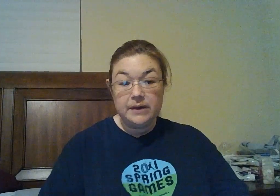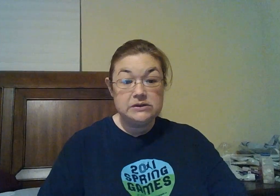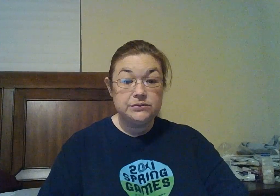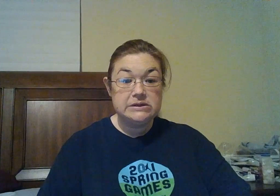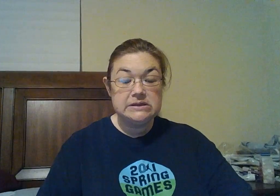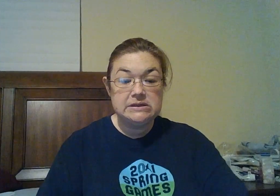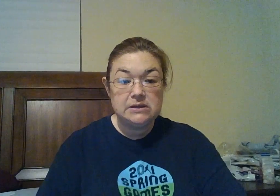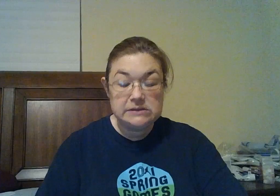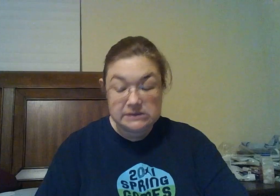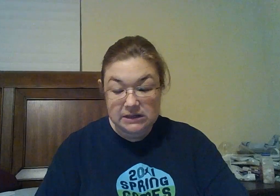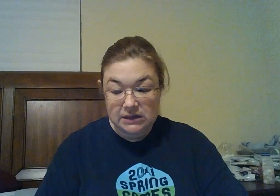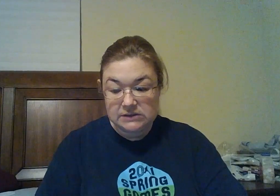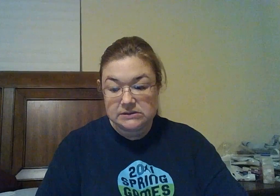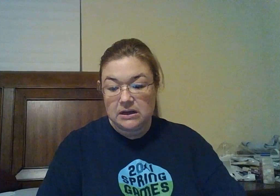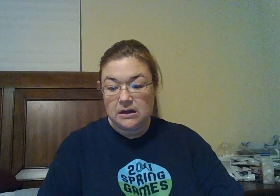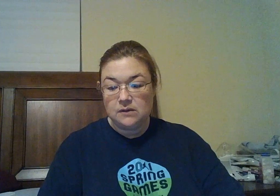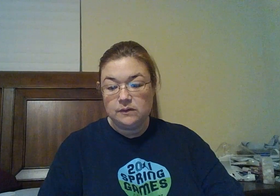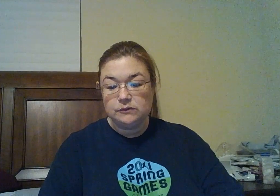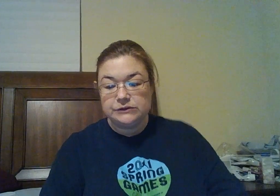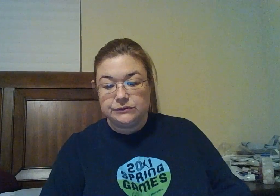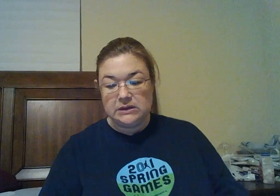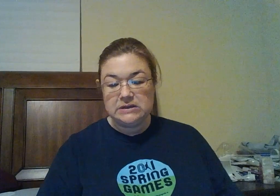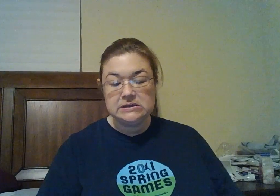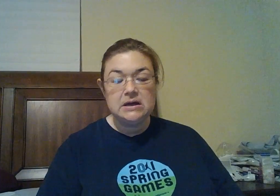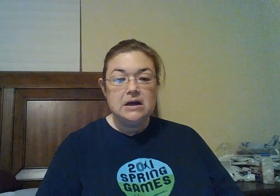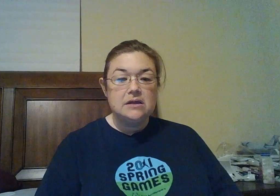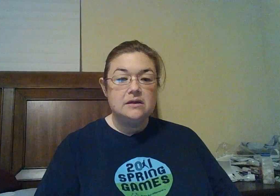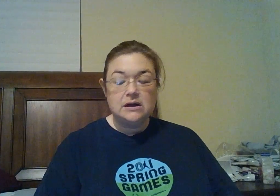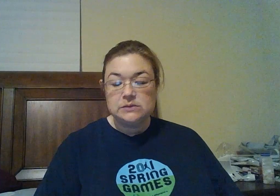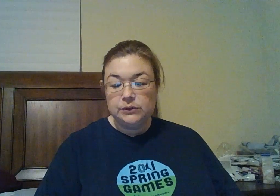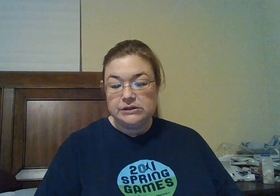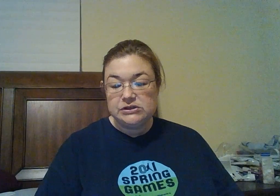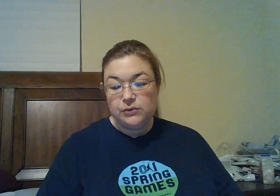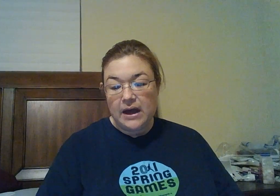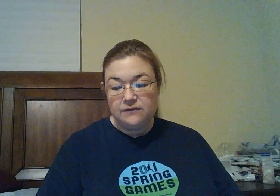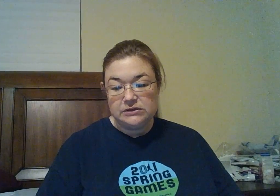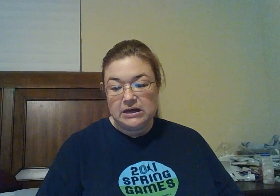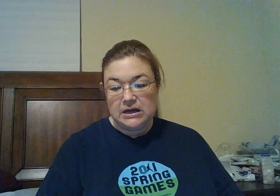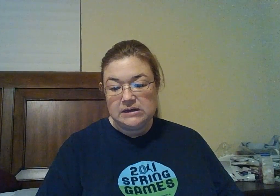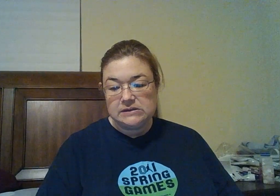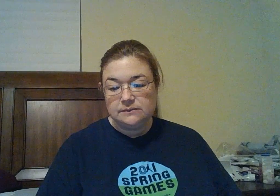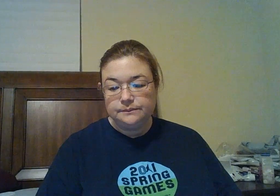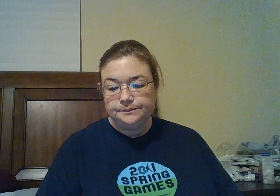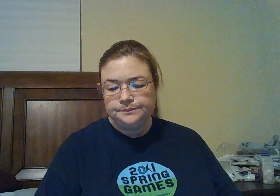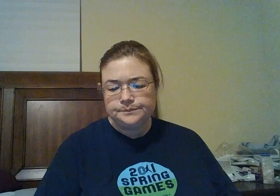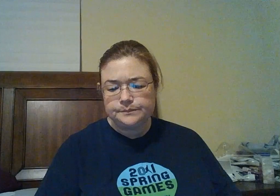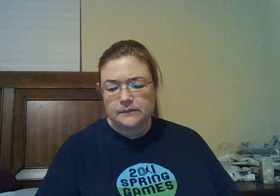page 366, and we will do these. The next word is to advertise.